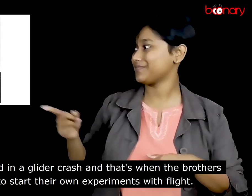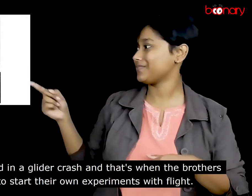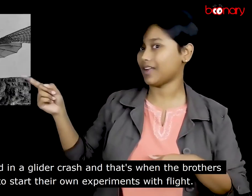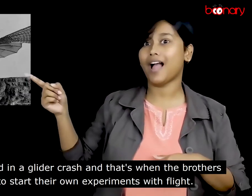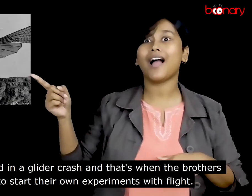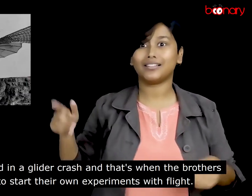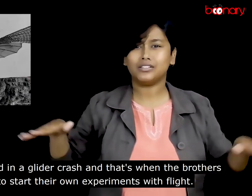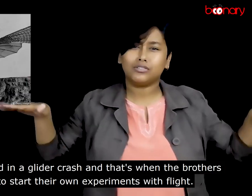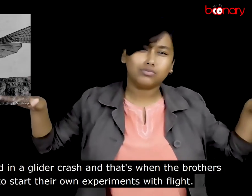glider crash.